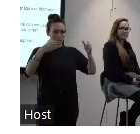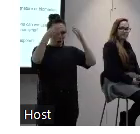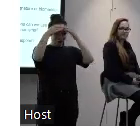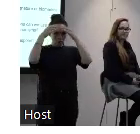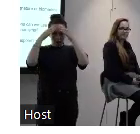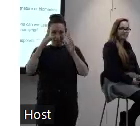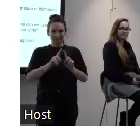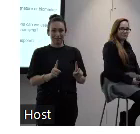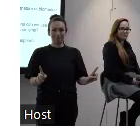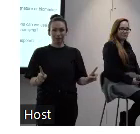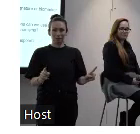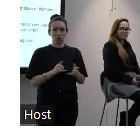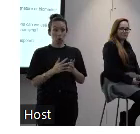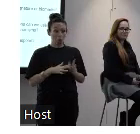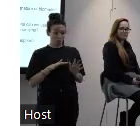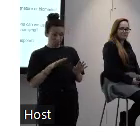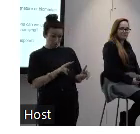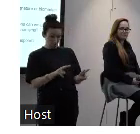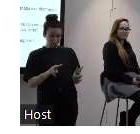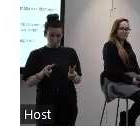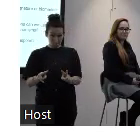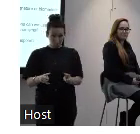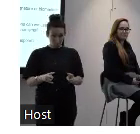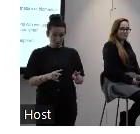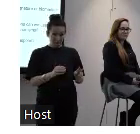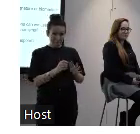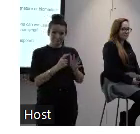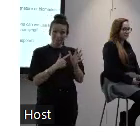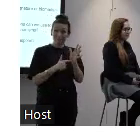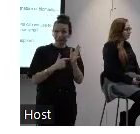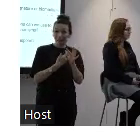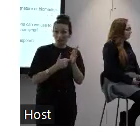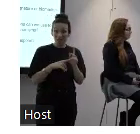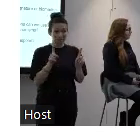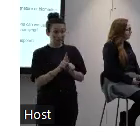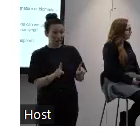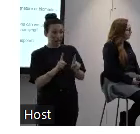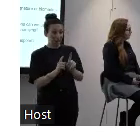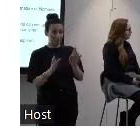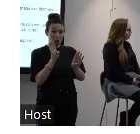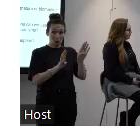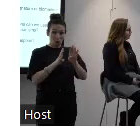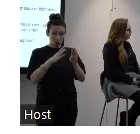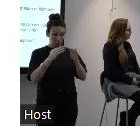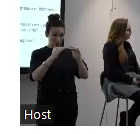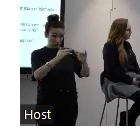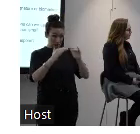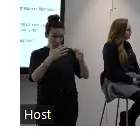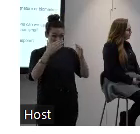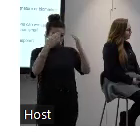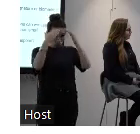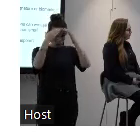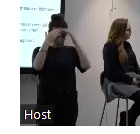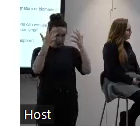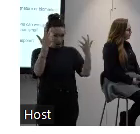see patterns? Can we see patterns of underlying biology that is helping us sort of